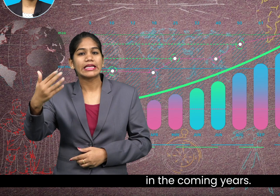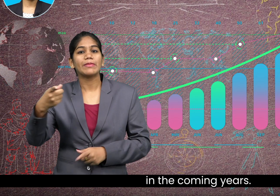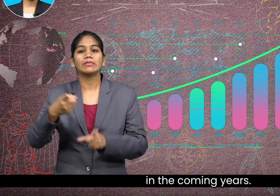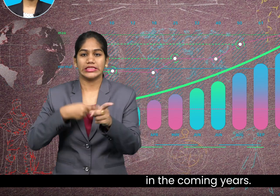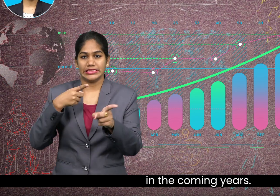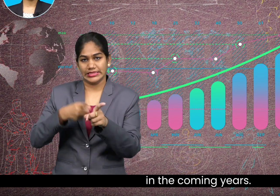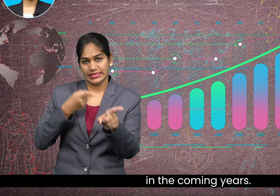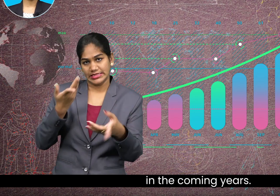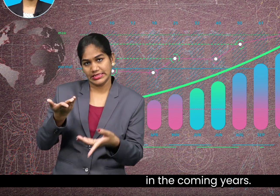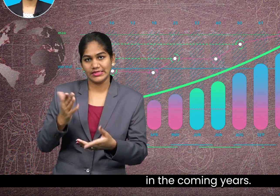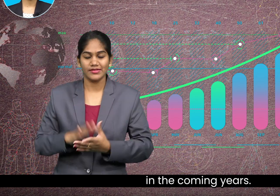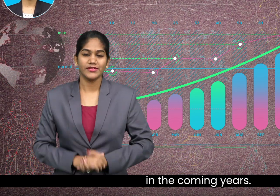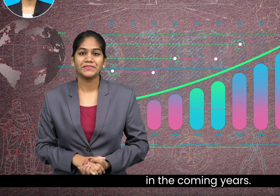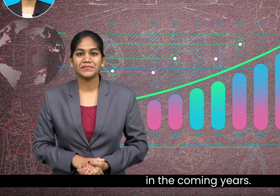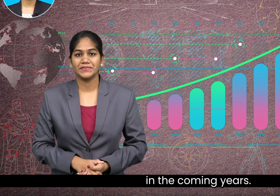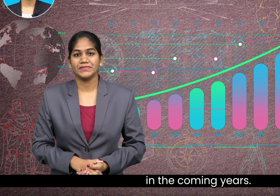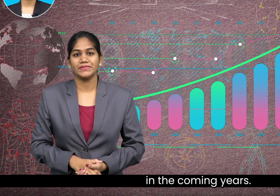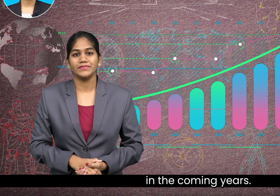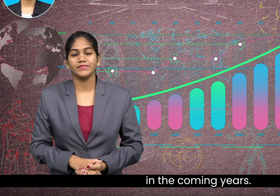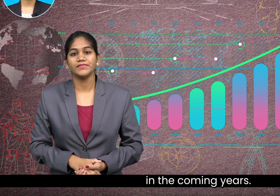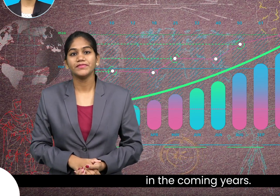years.